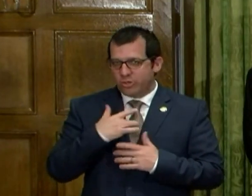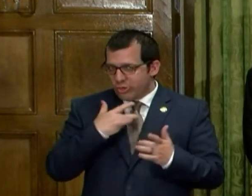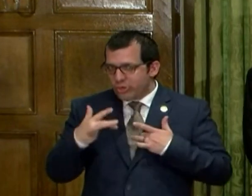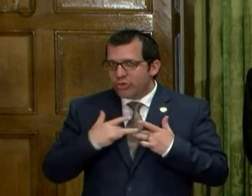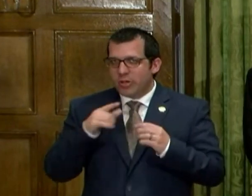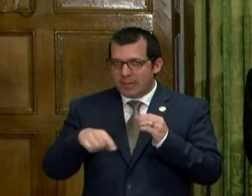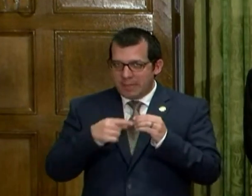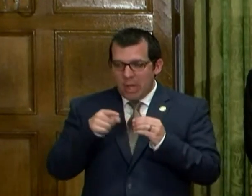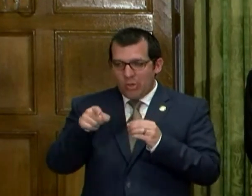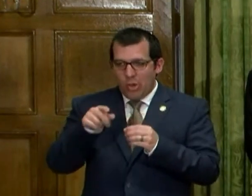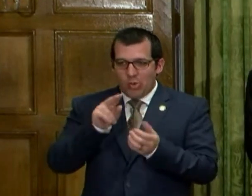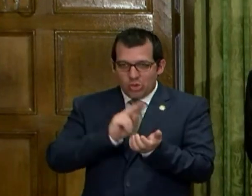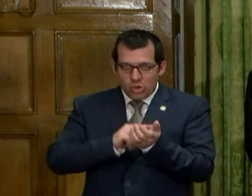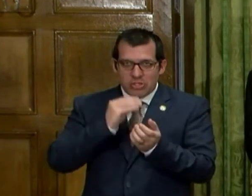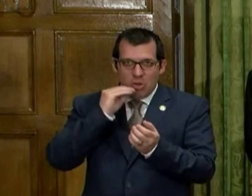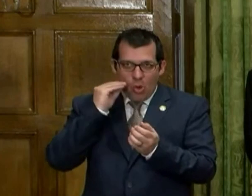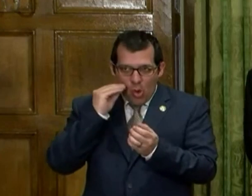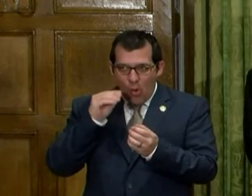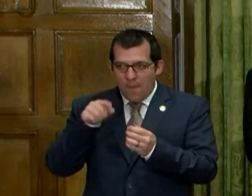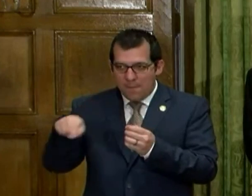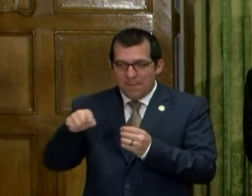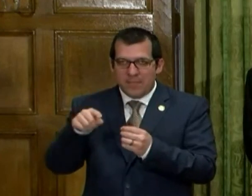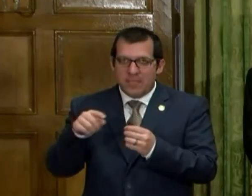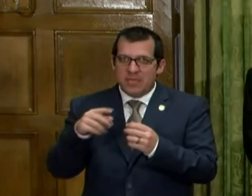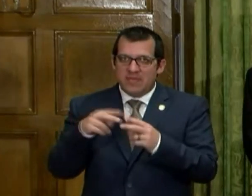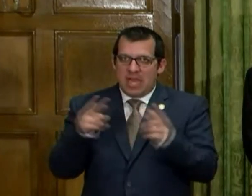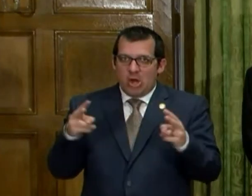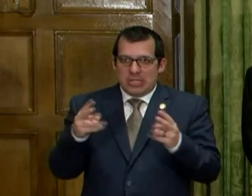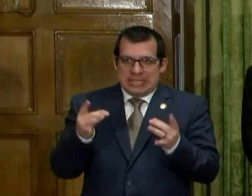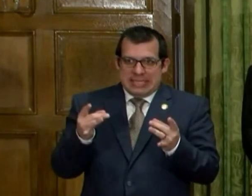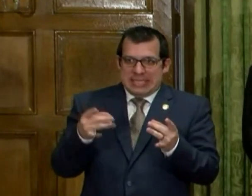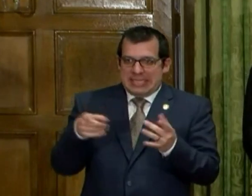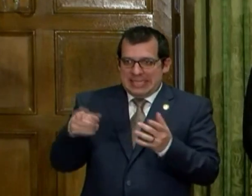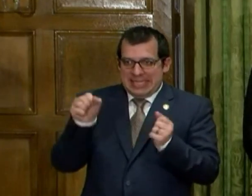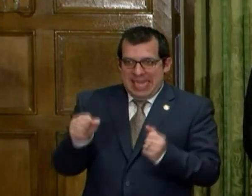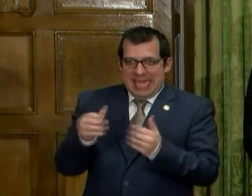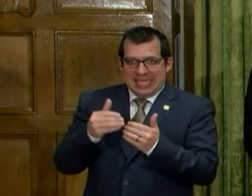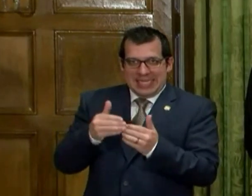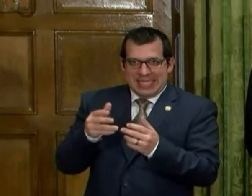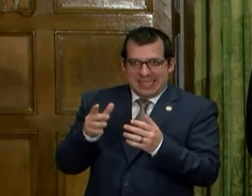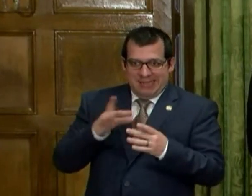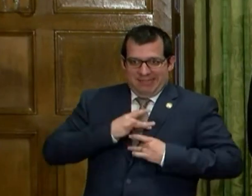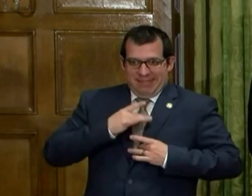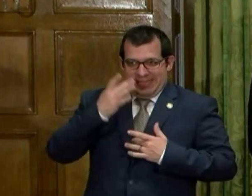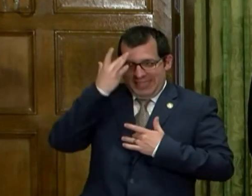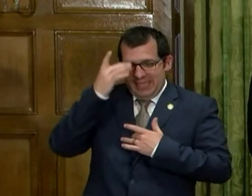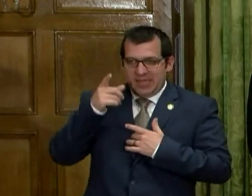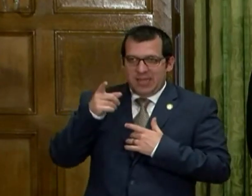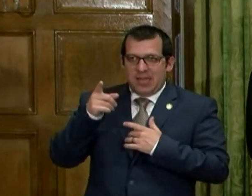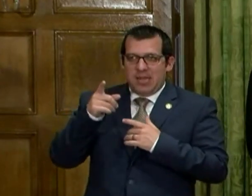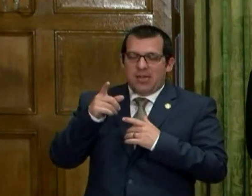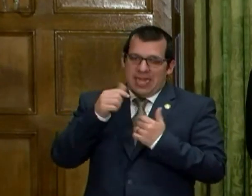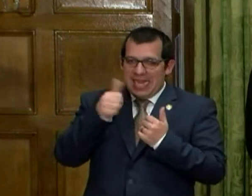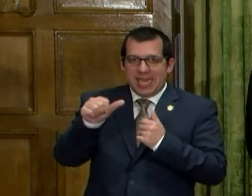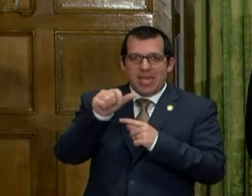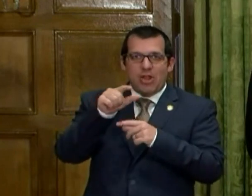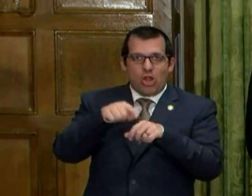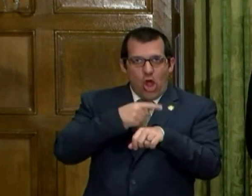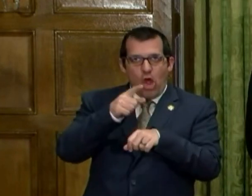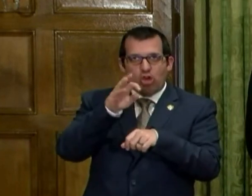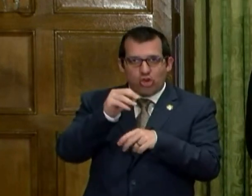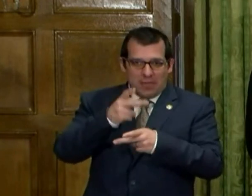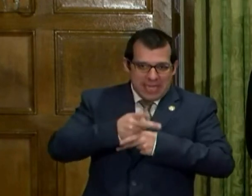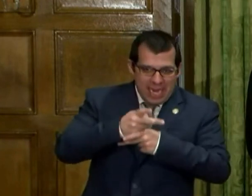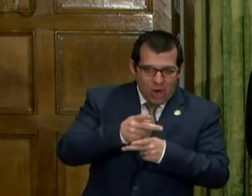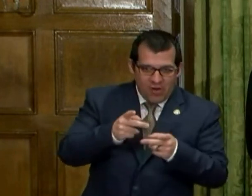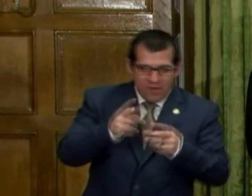nursing home population. They're a very vulnerable population, long-term care facilities in general, but nursing homes in particular are